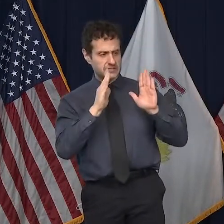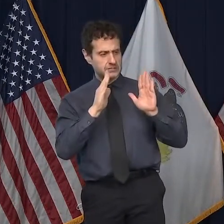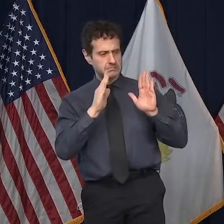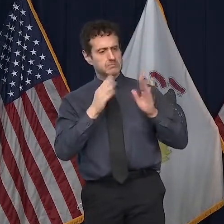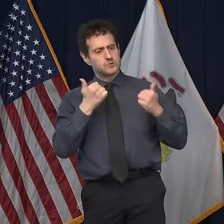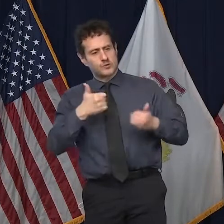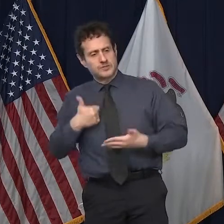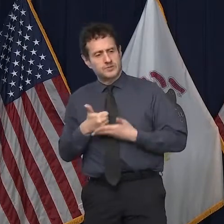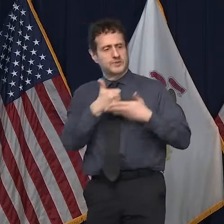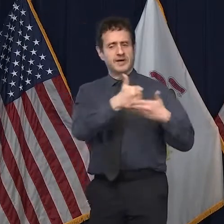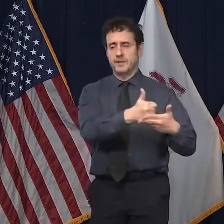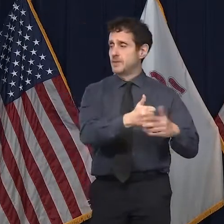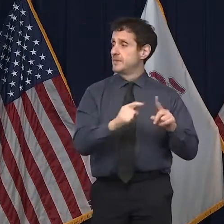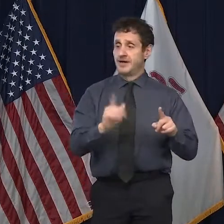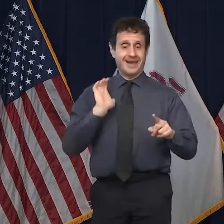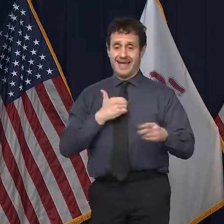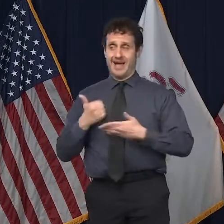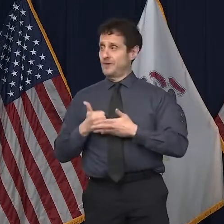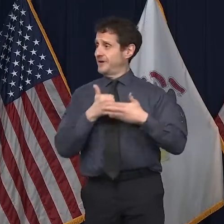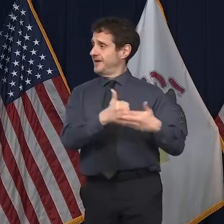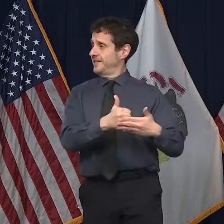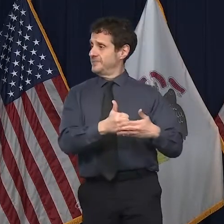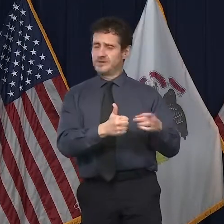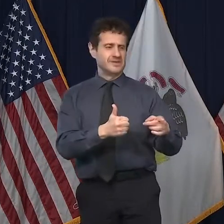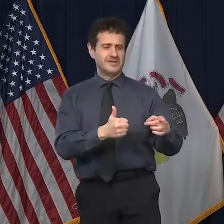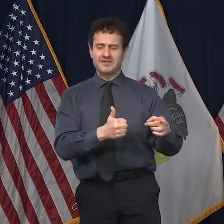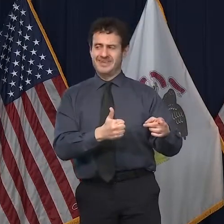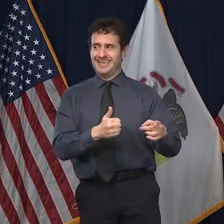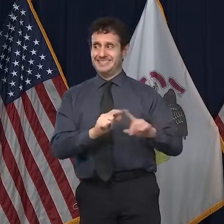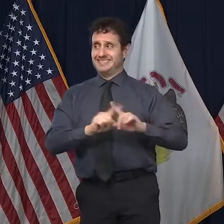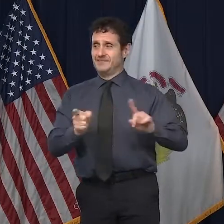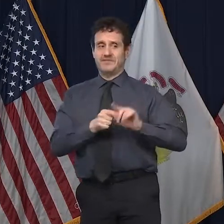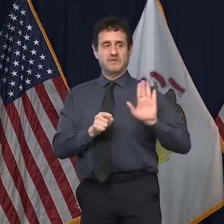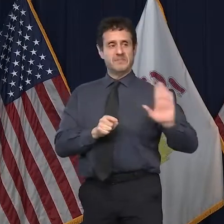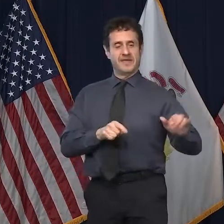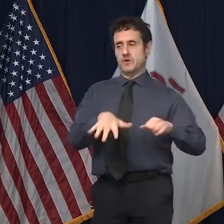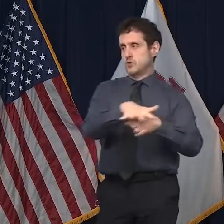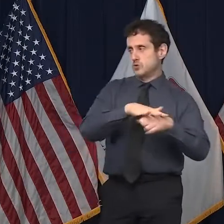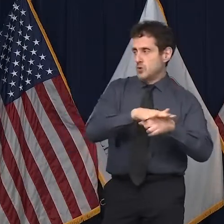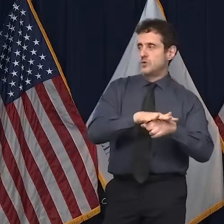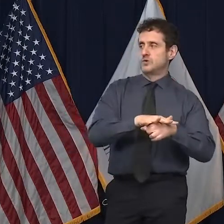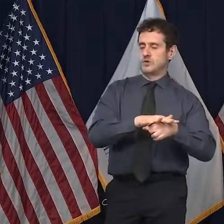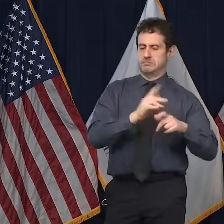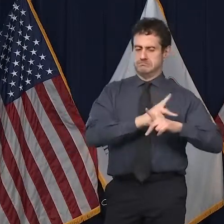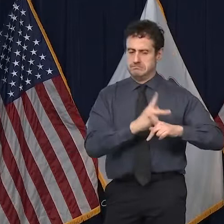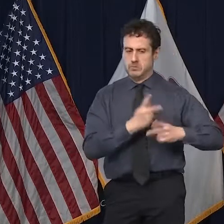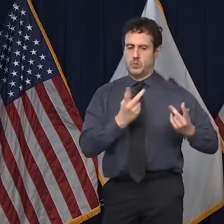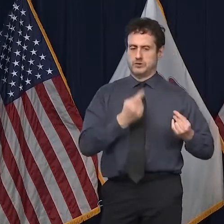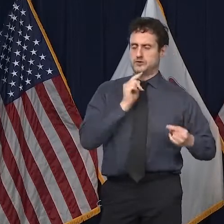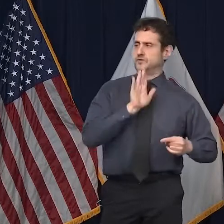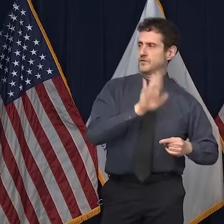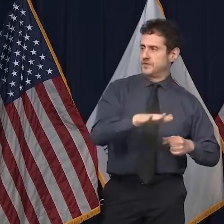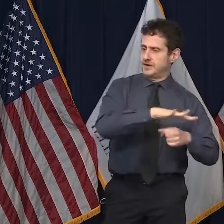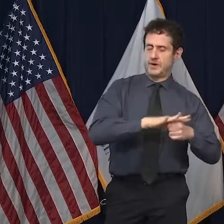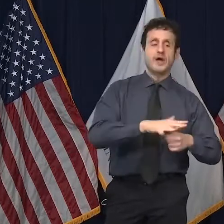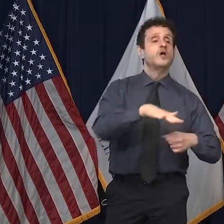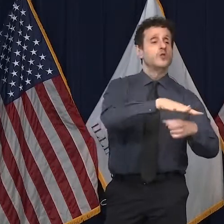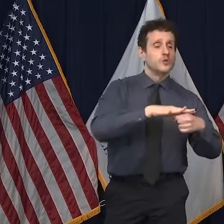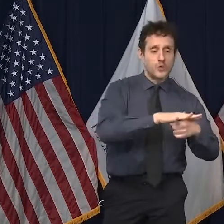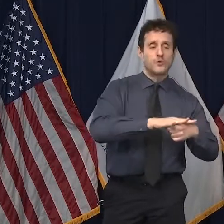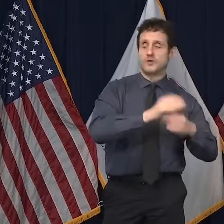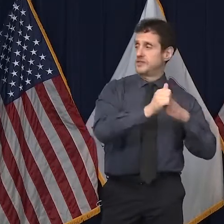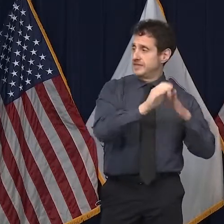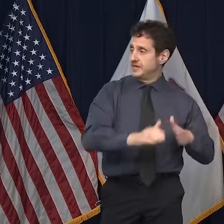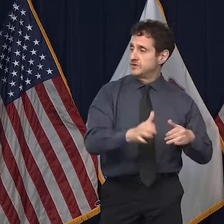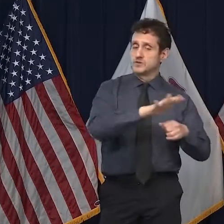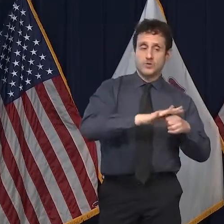I think what we will do will be more on the outskirts compared to what local leaders, local public health leaders, local officials can do